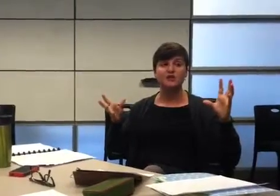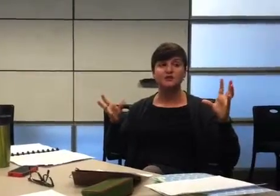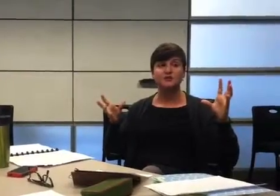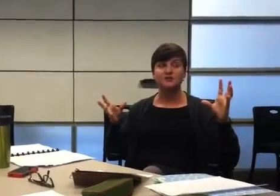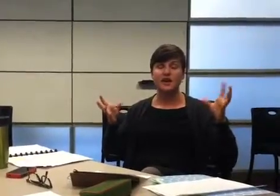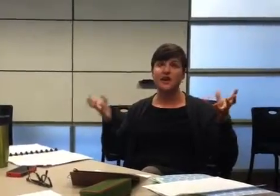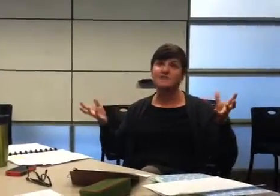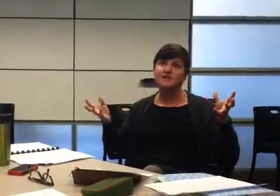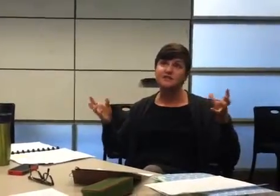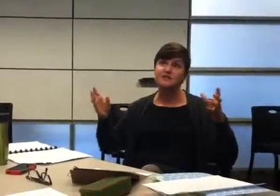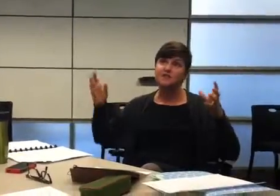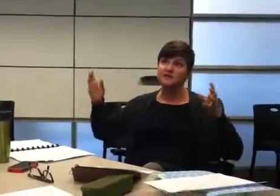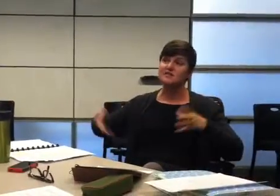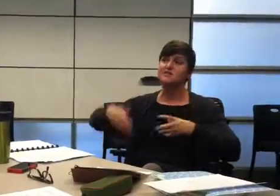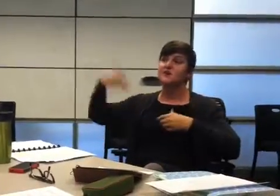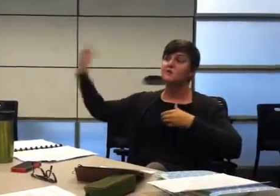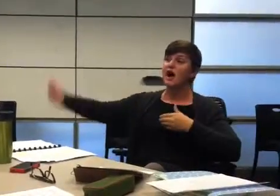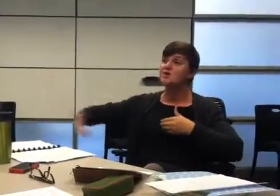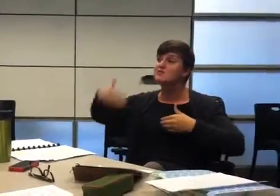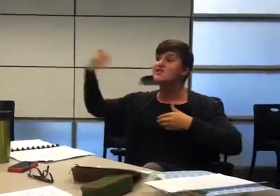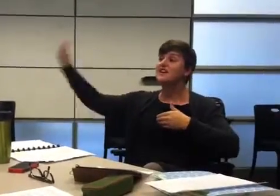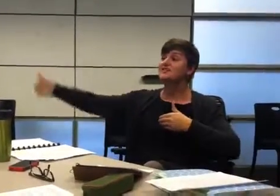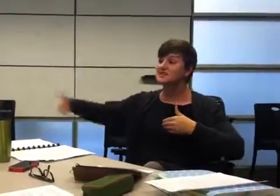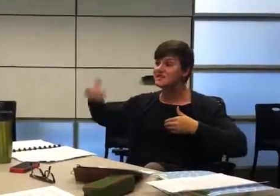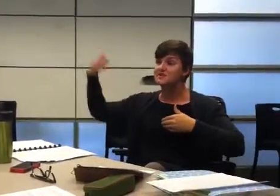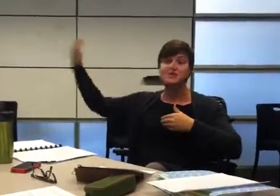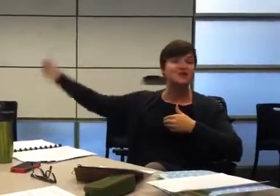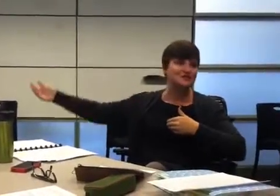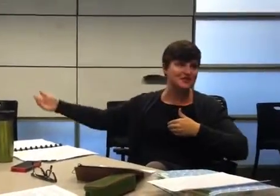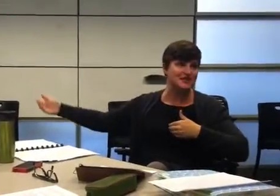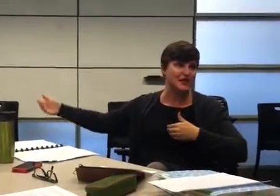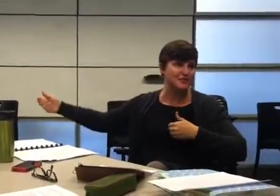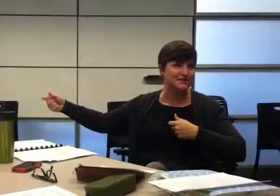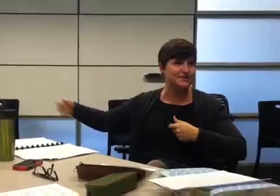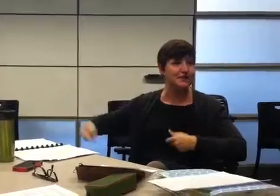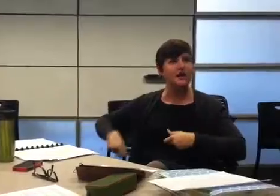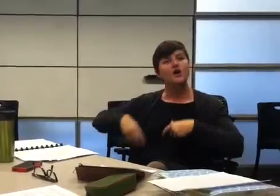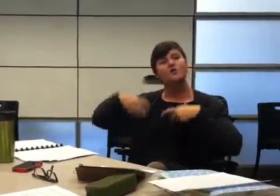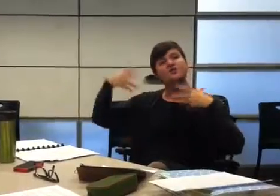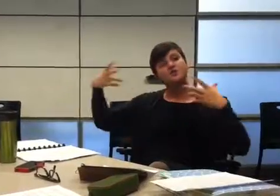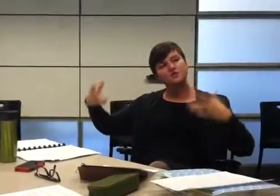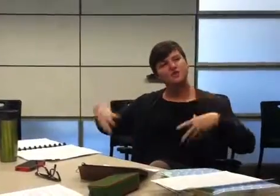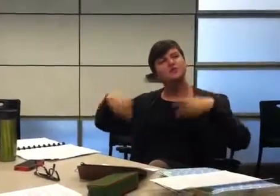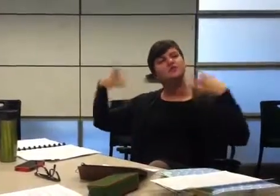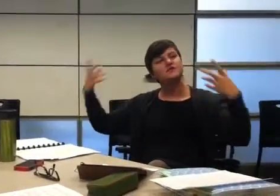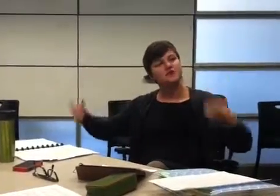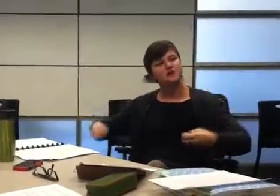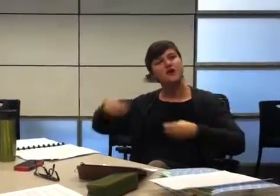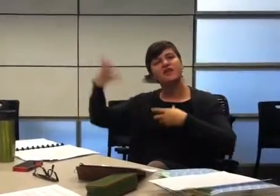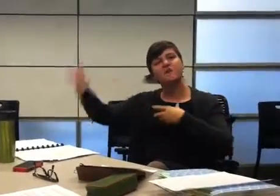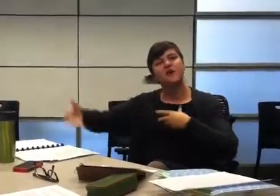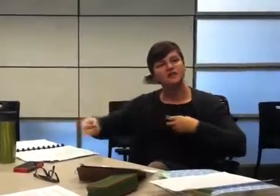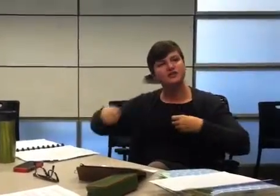about evidence, because he's talking about hypothetical situations in that piece. Like, well, you know, what if you think about that mother and